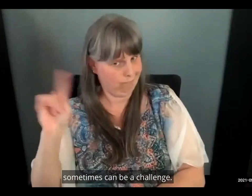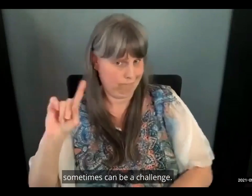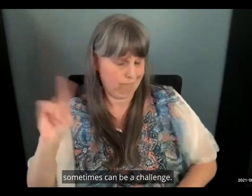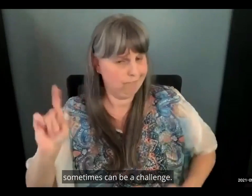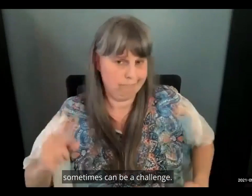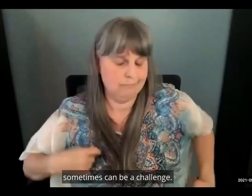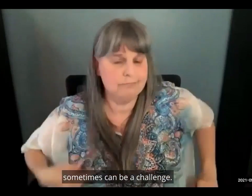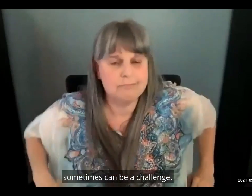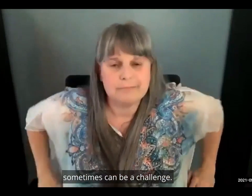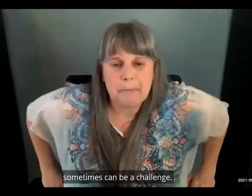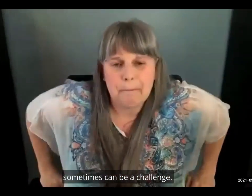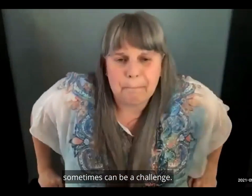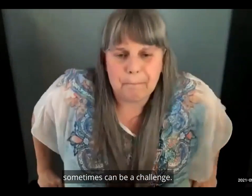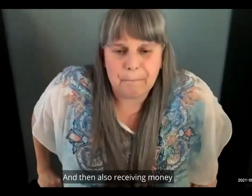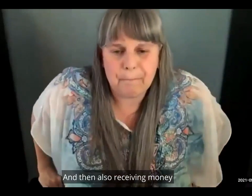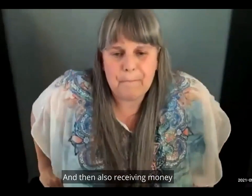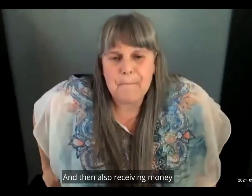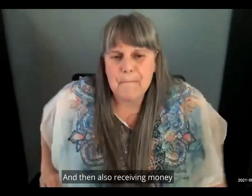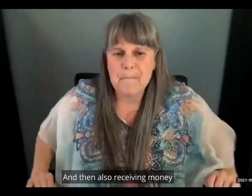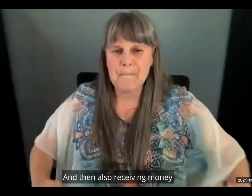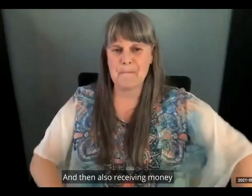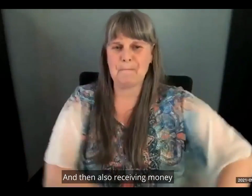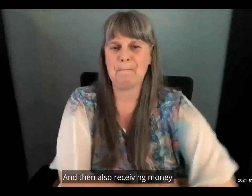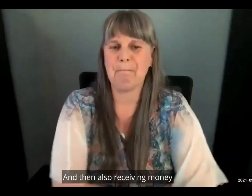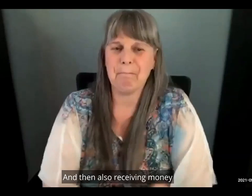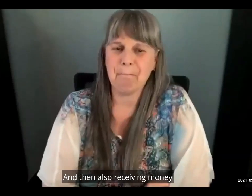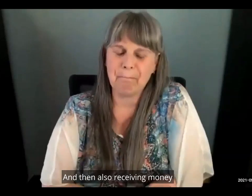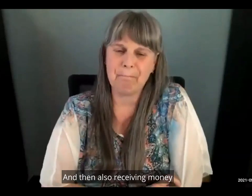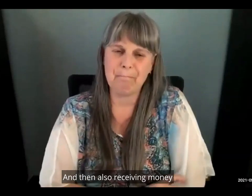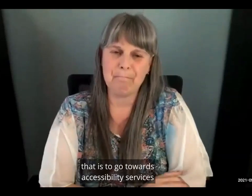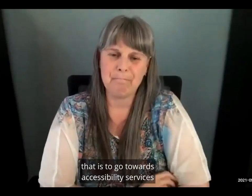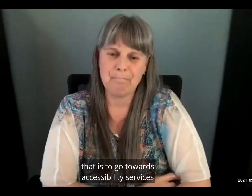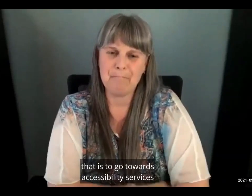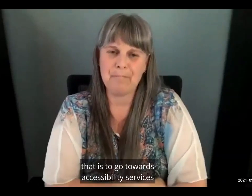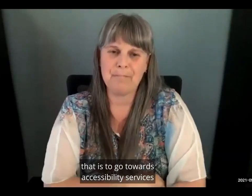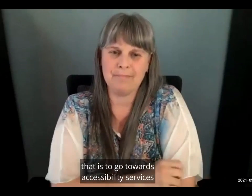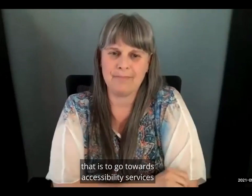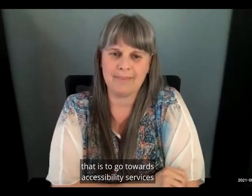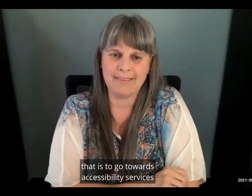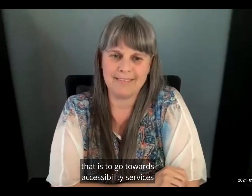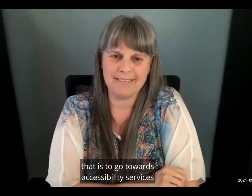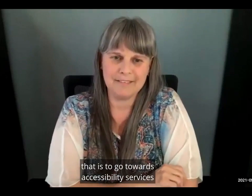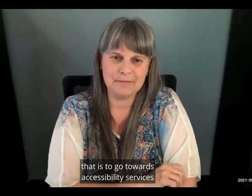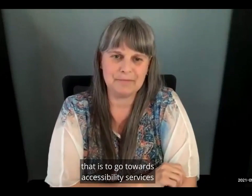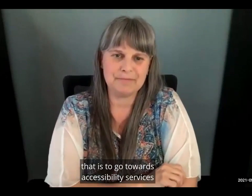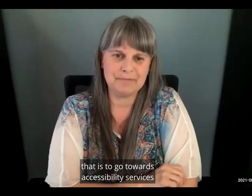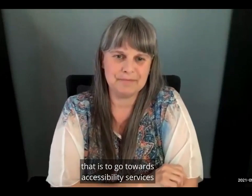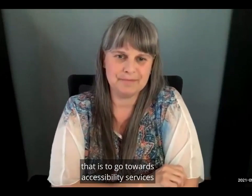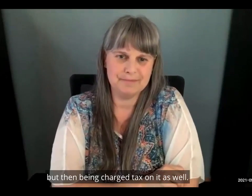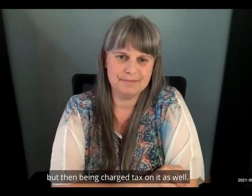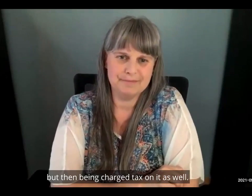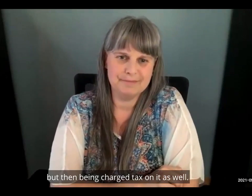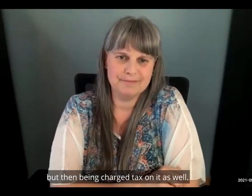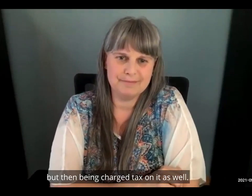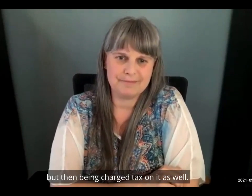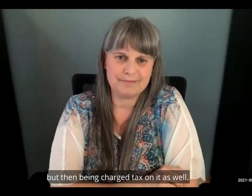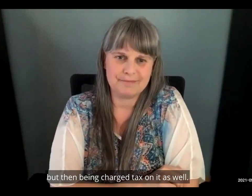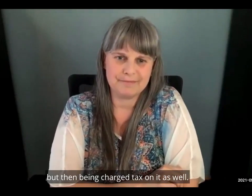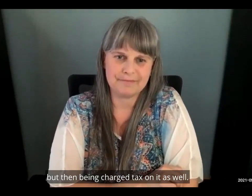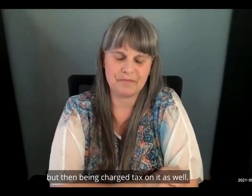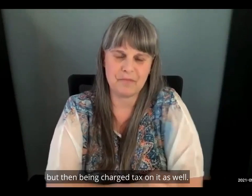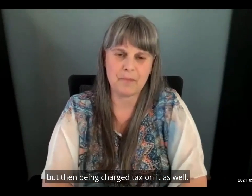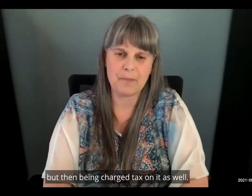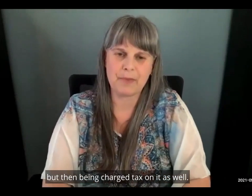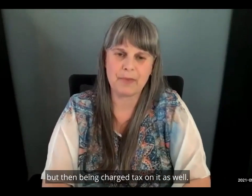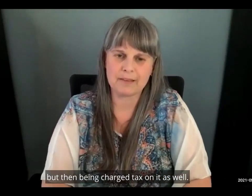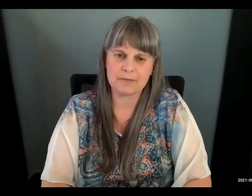be a challenge. And then also receiving money that is to go towards accessibility services, but then being charged tax